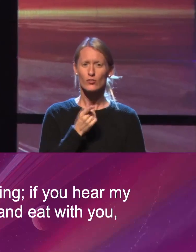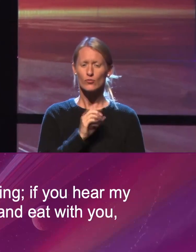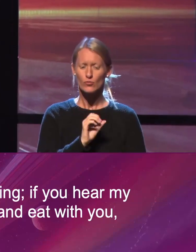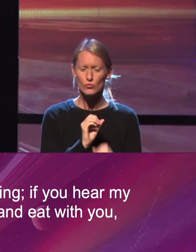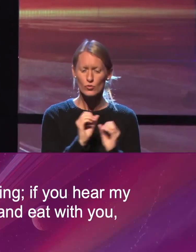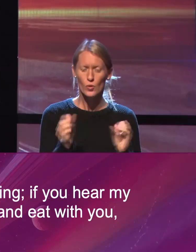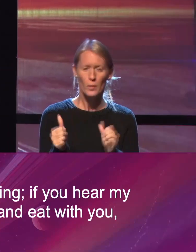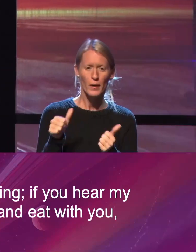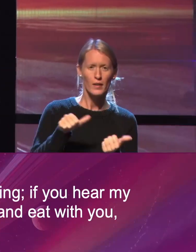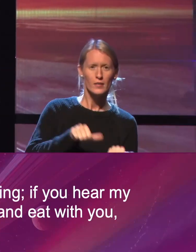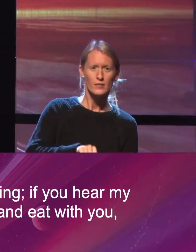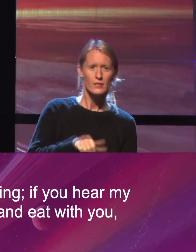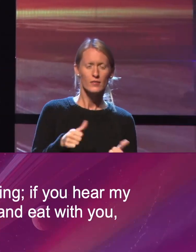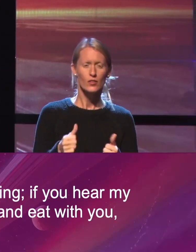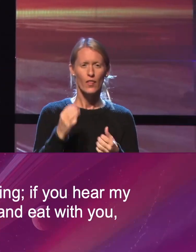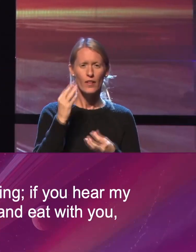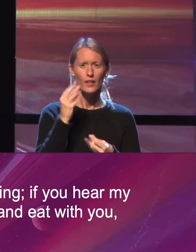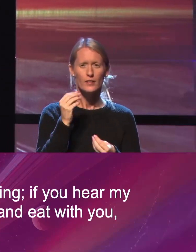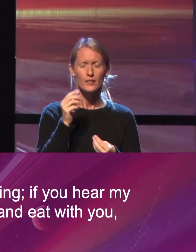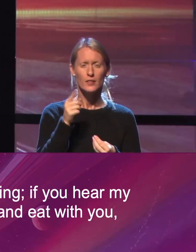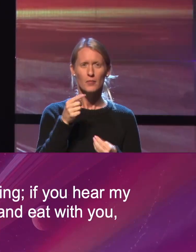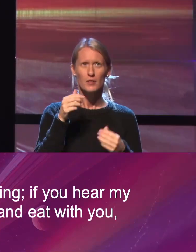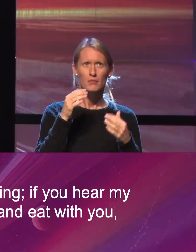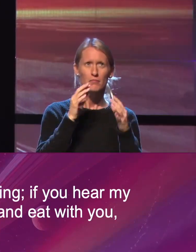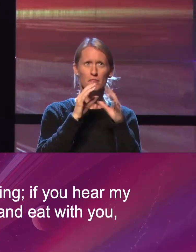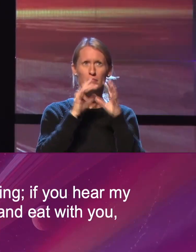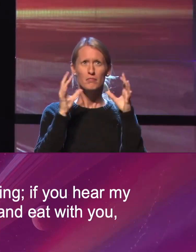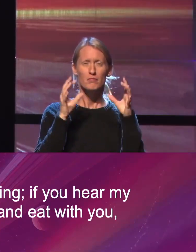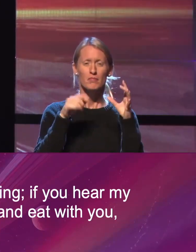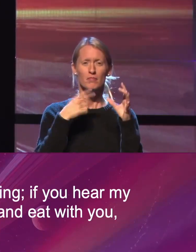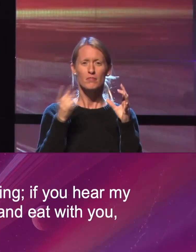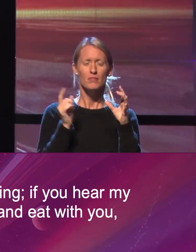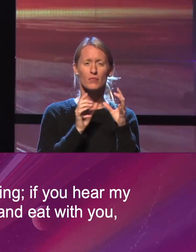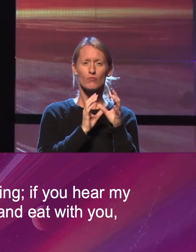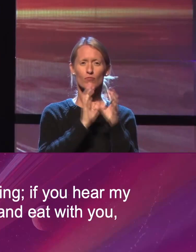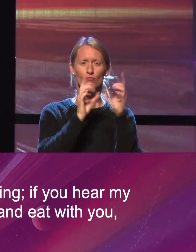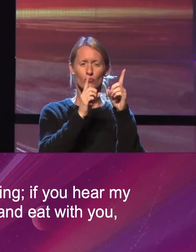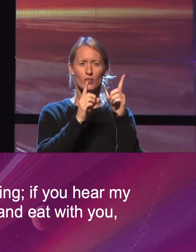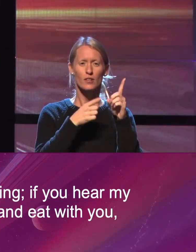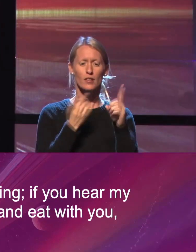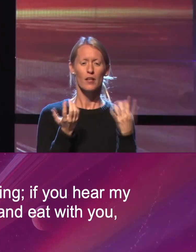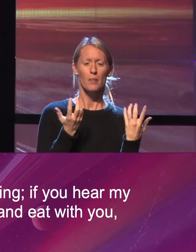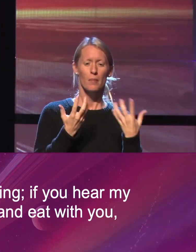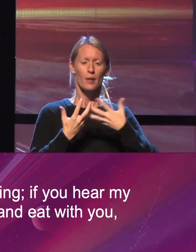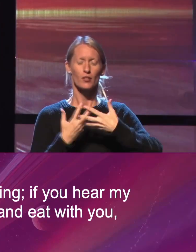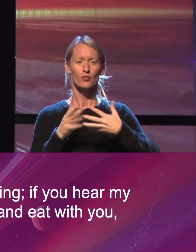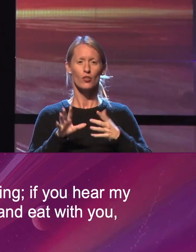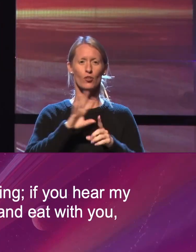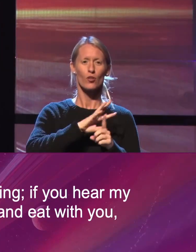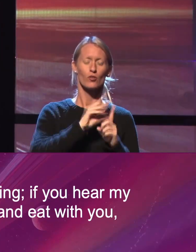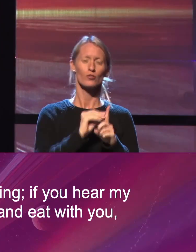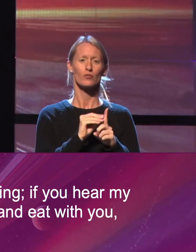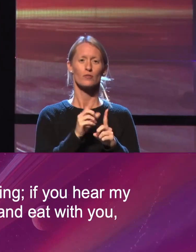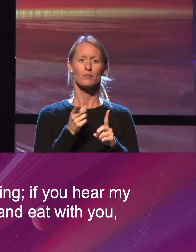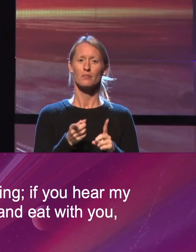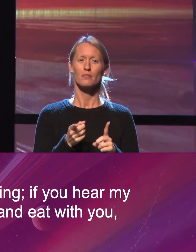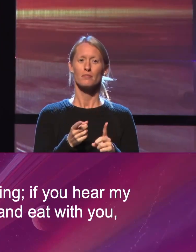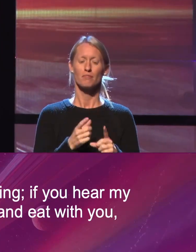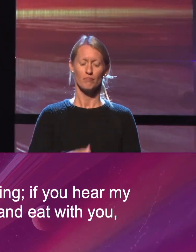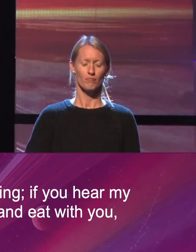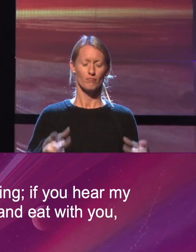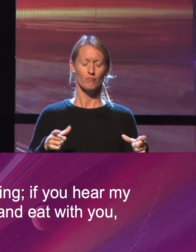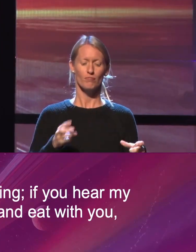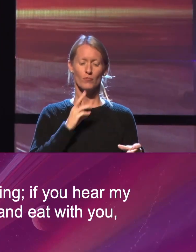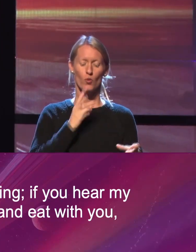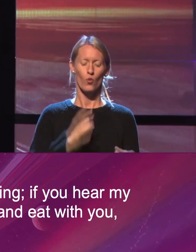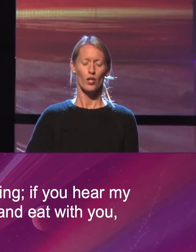You couldn't think of something more creative that fit more in your culture? But we still pull out the tank and baptize people, you know? But that's the